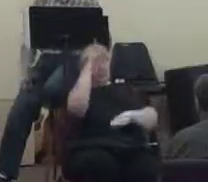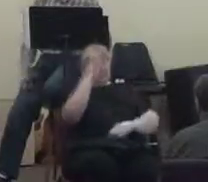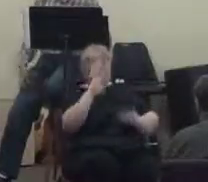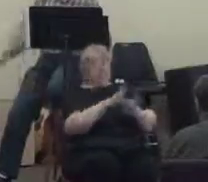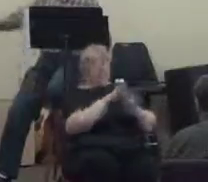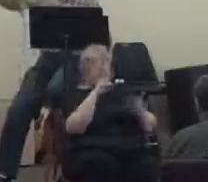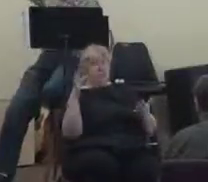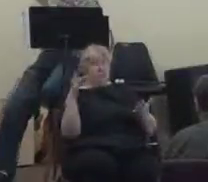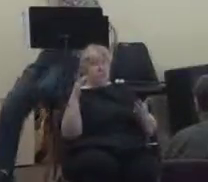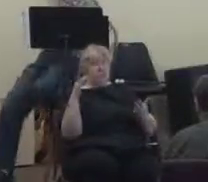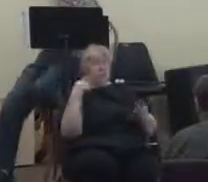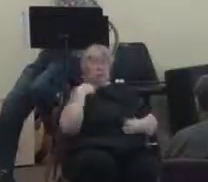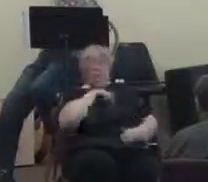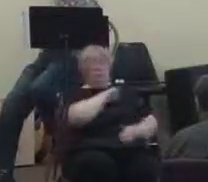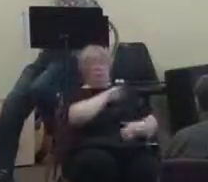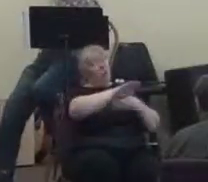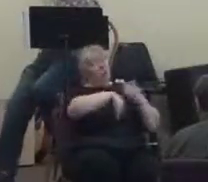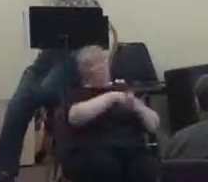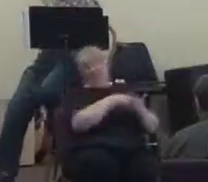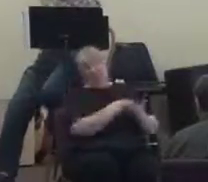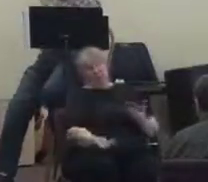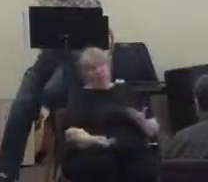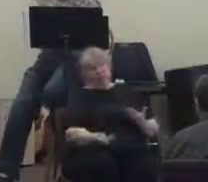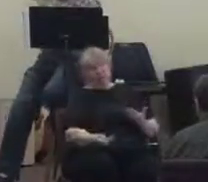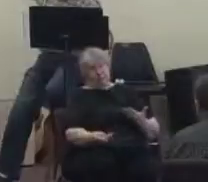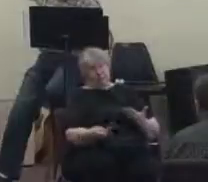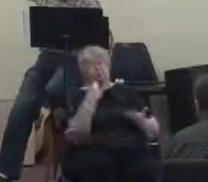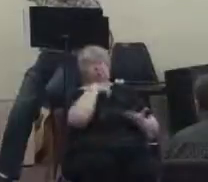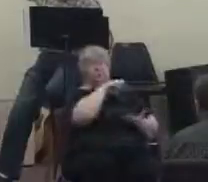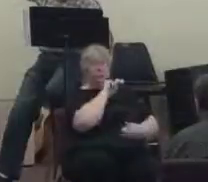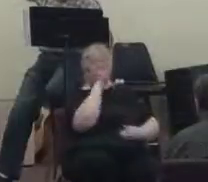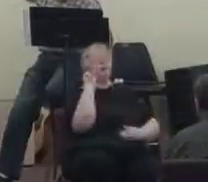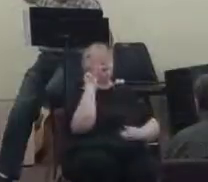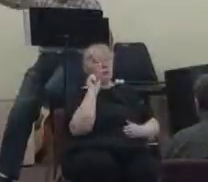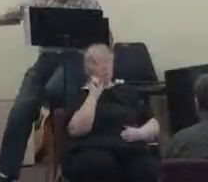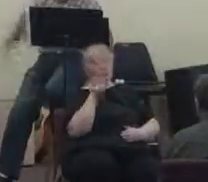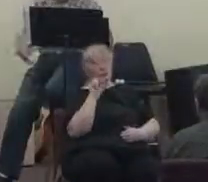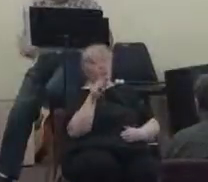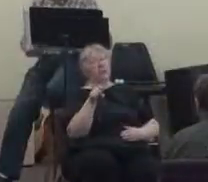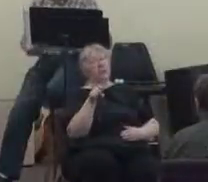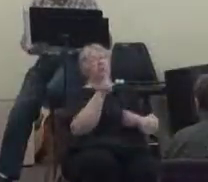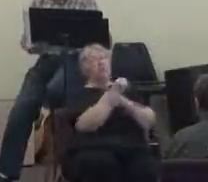God. That means we needed the Savior that died on the cross for us.